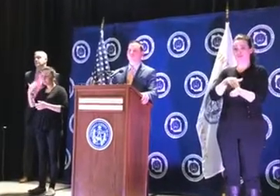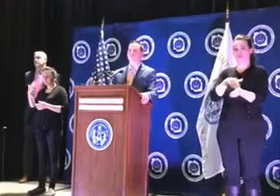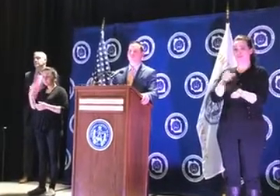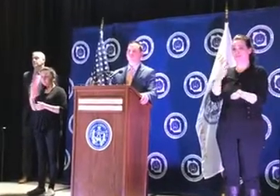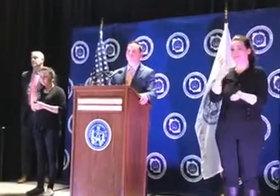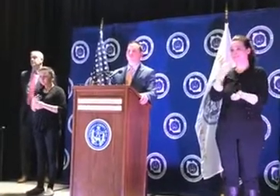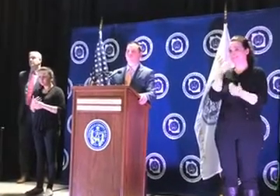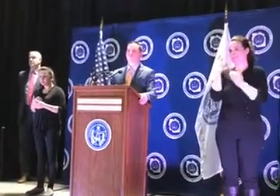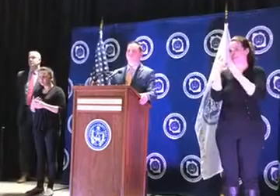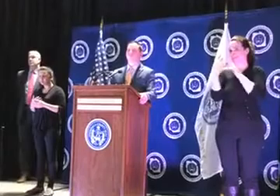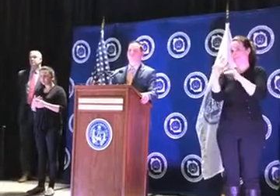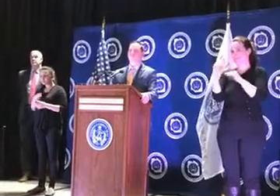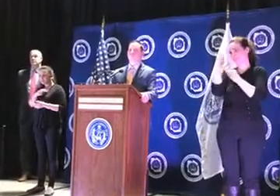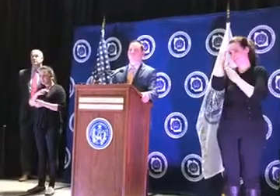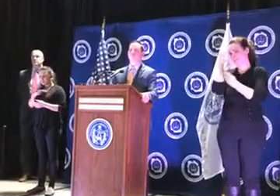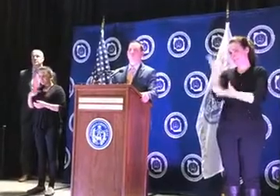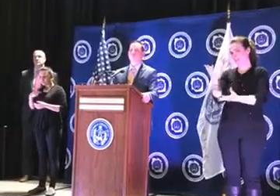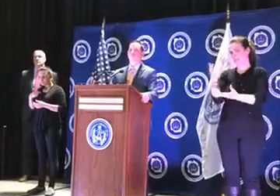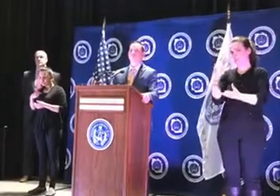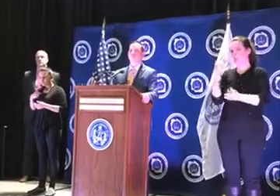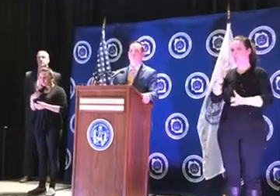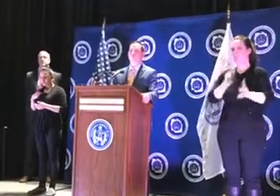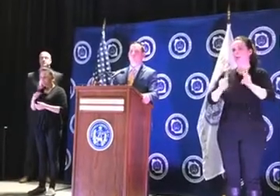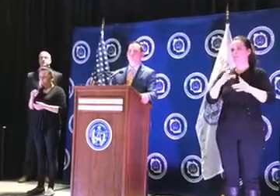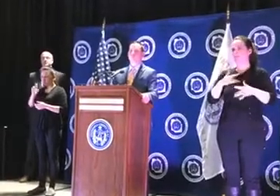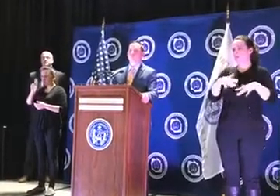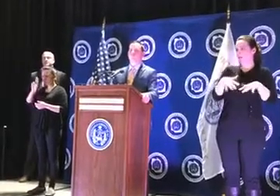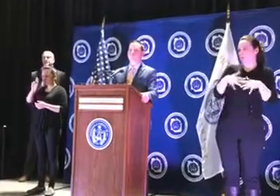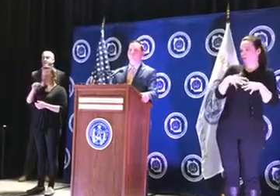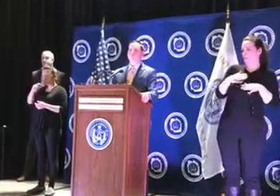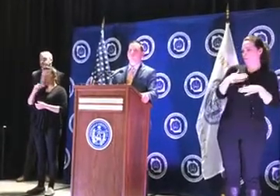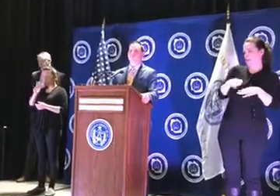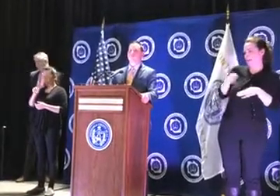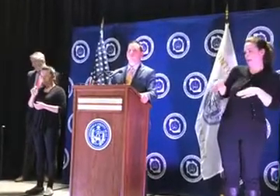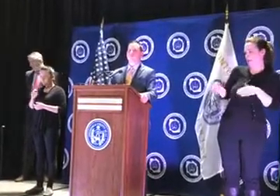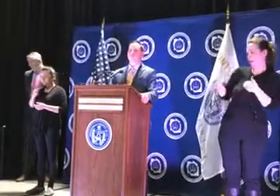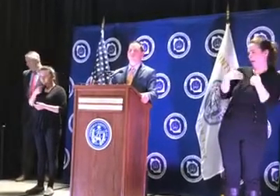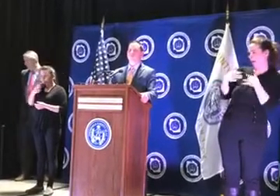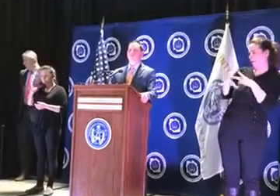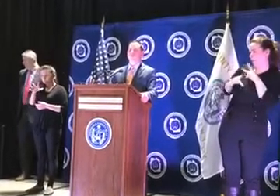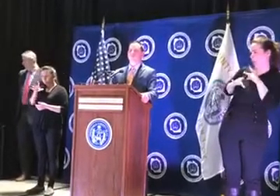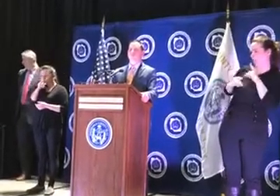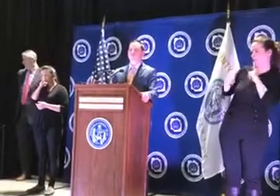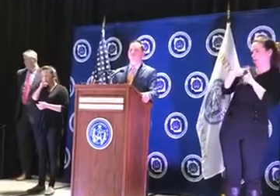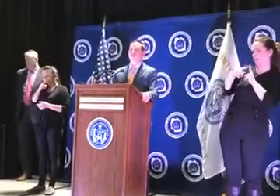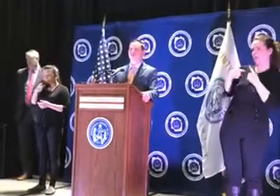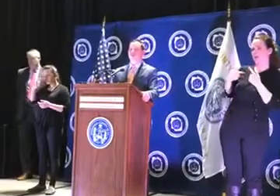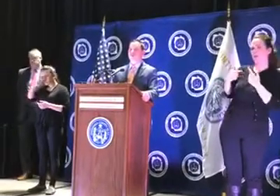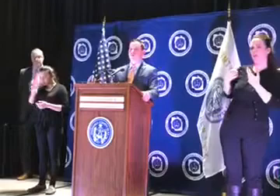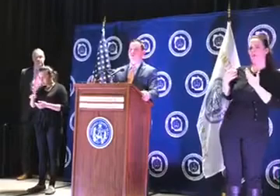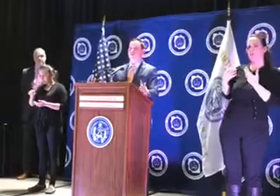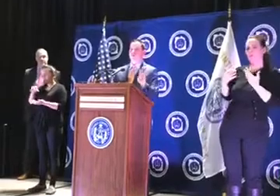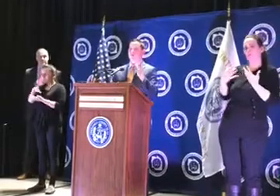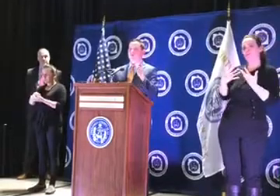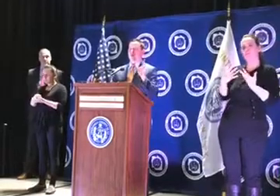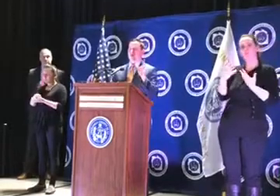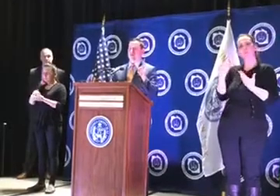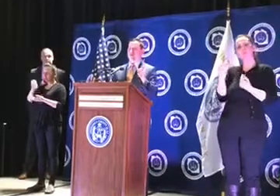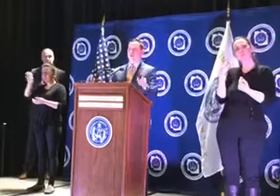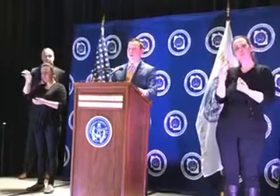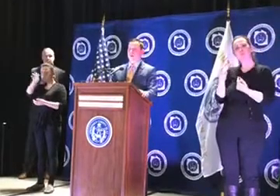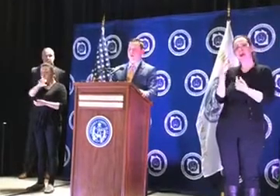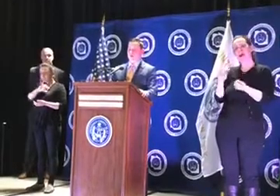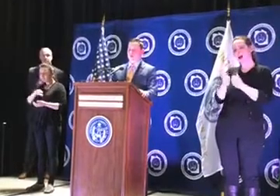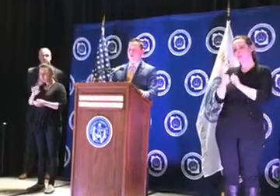limiting information because of the idea that panic will set in. So what good is a town-by-town? Two reasons.